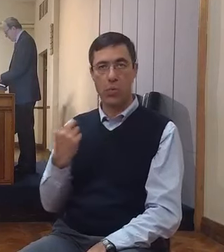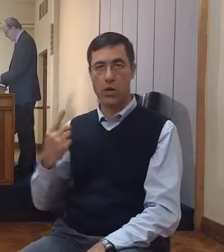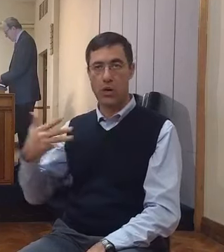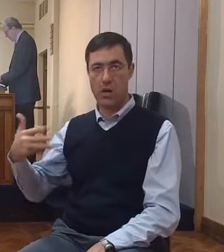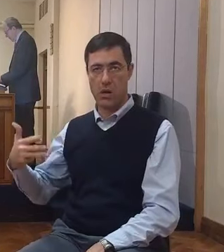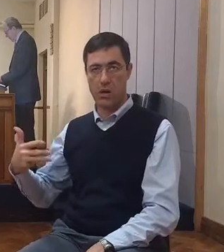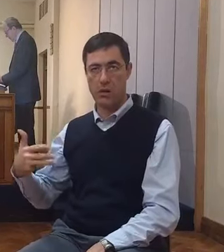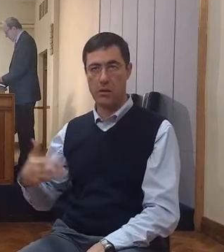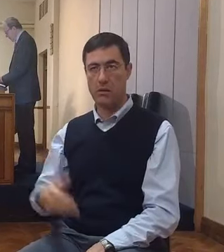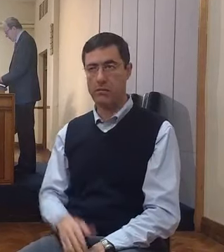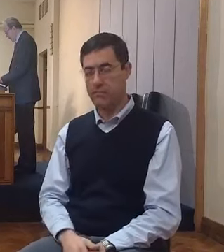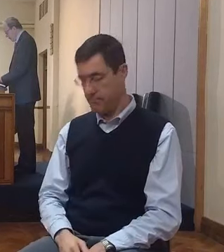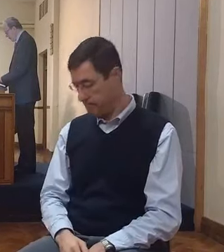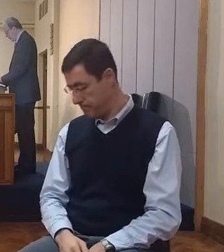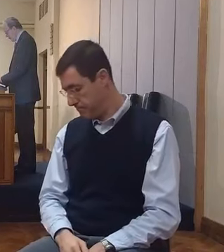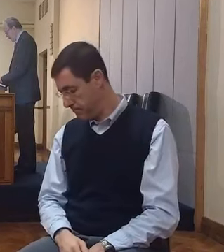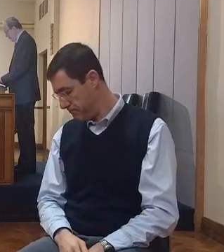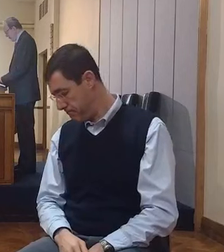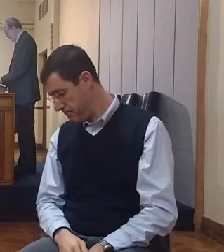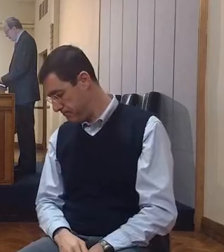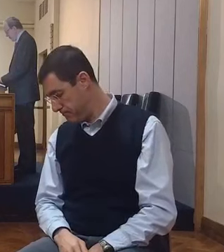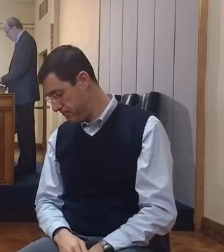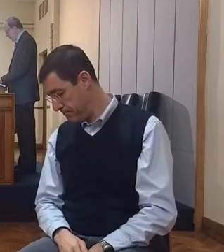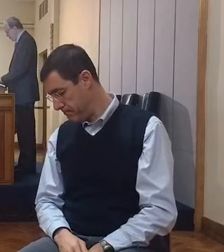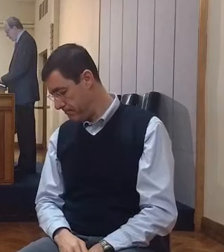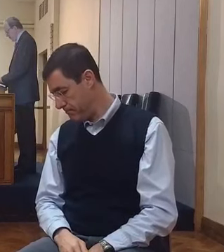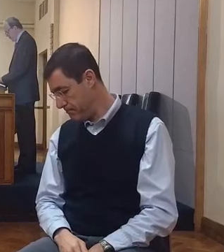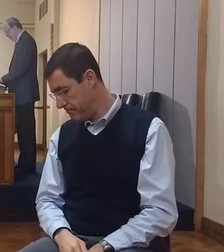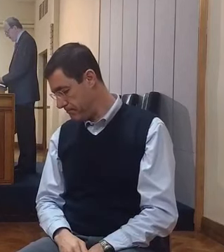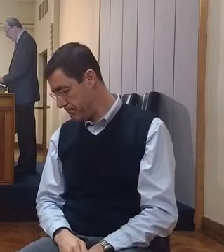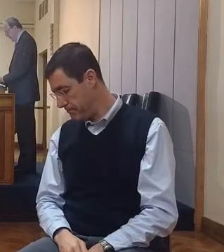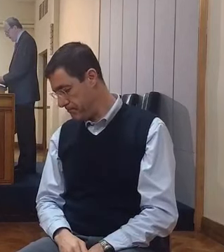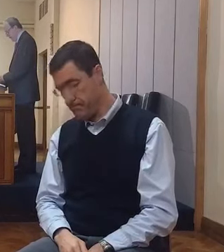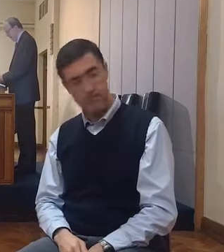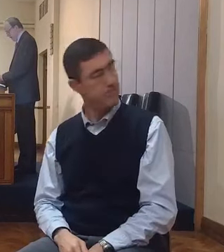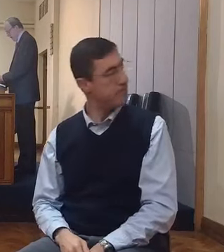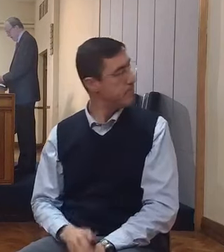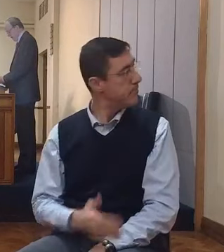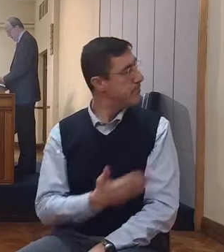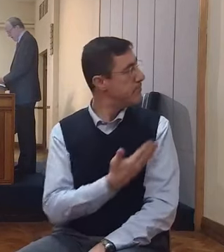219. I will sing the wondrous story of Christ who died for me.